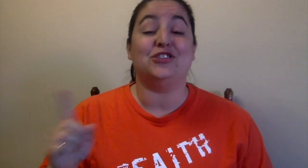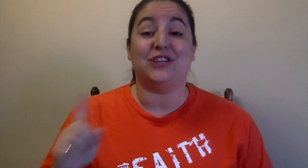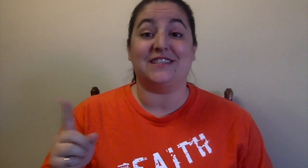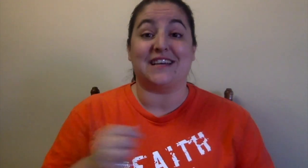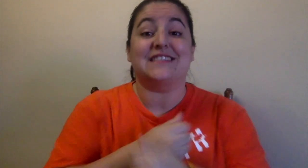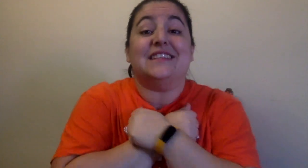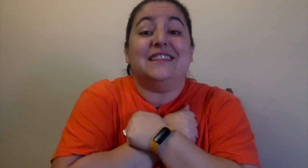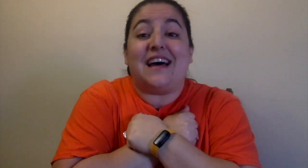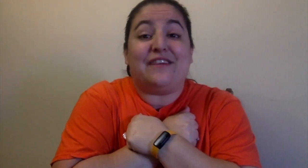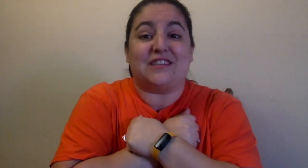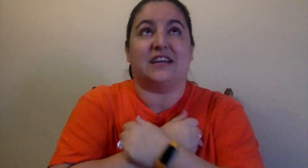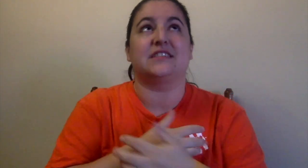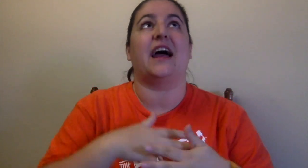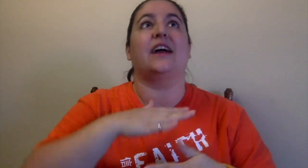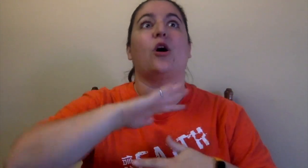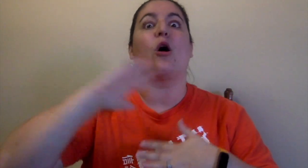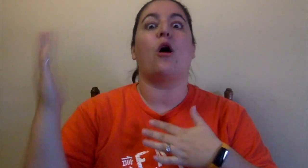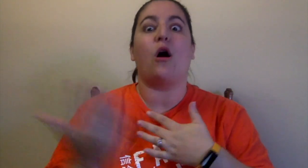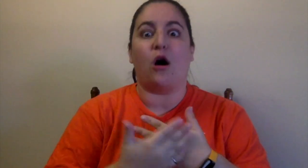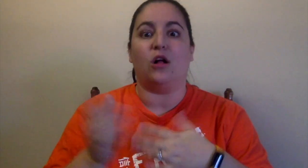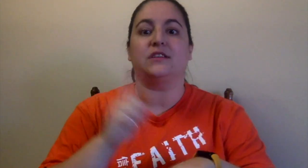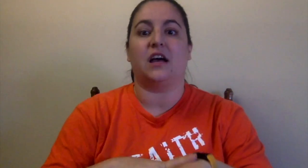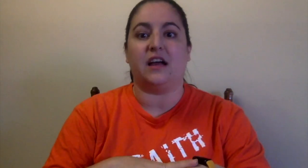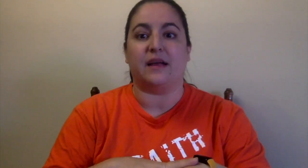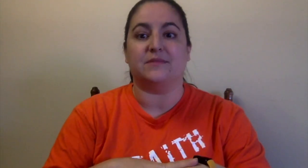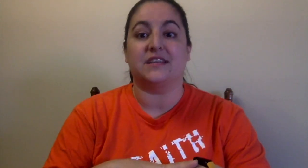help when trouble comes.